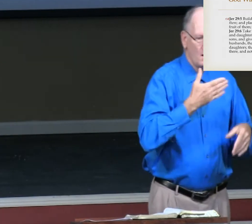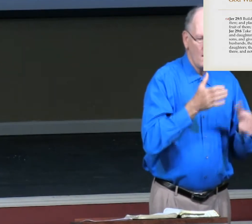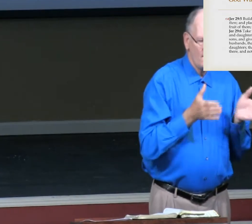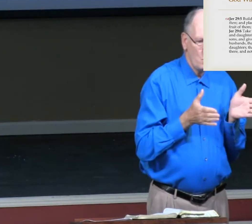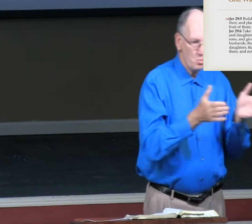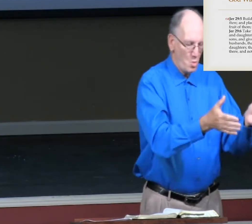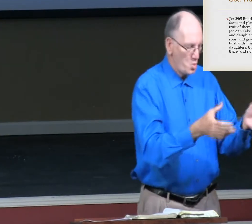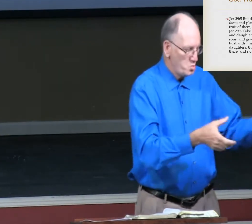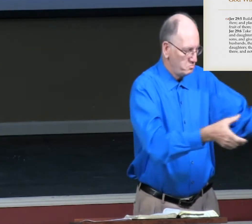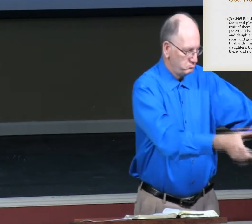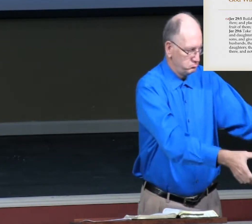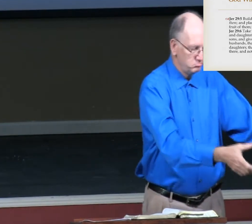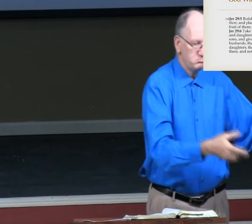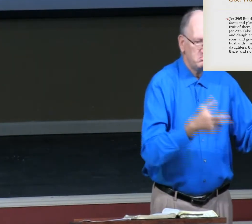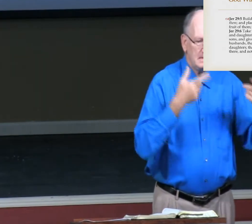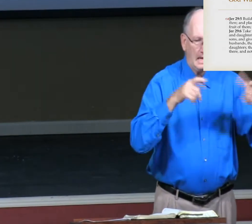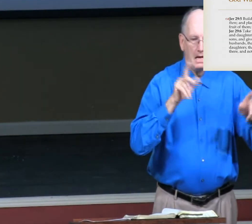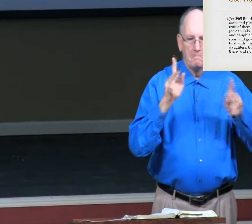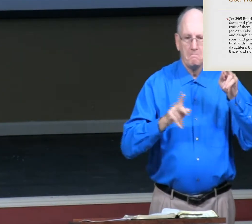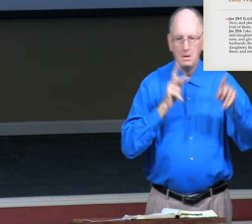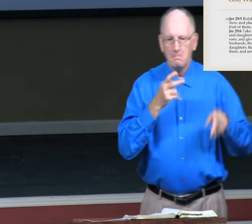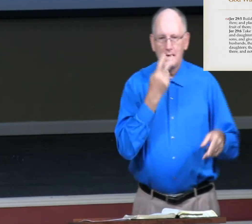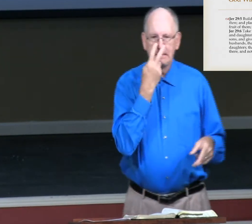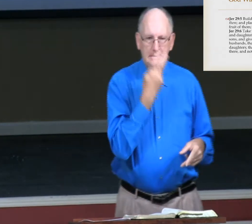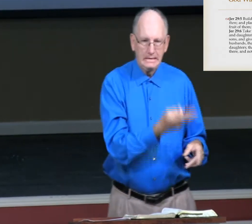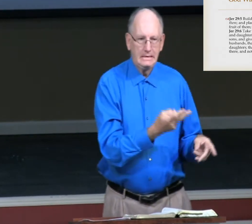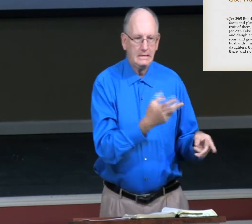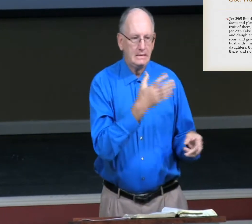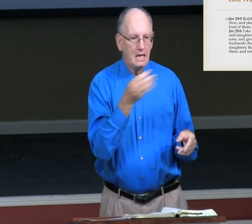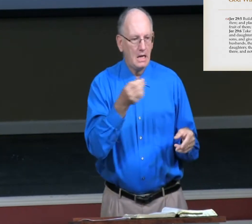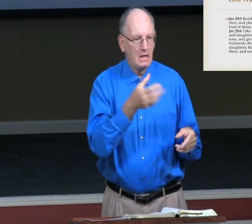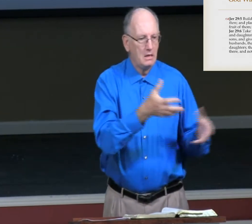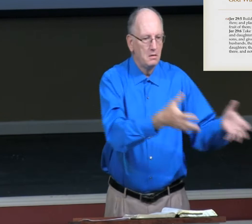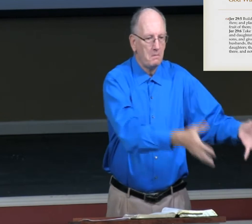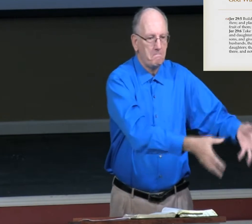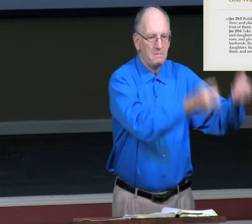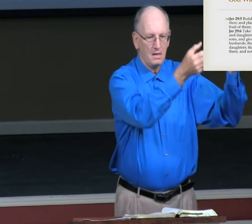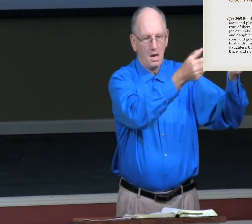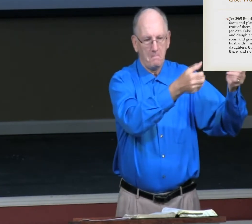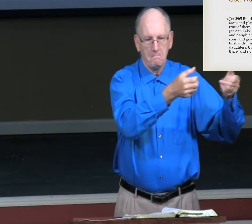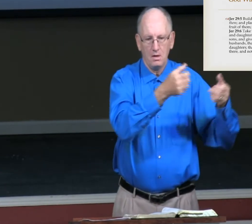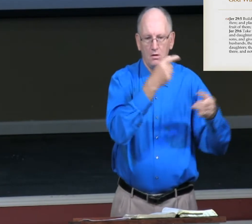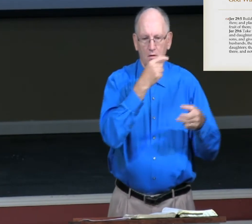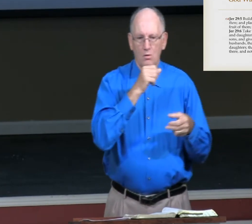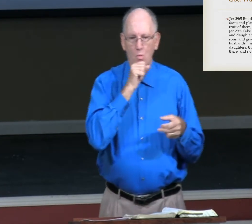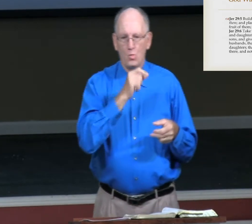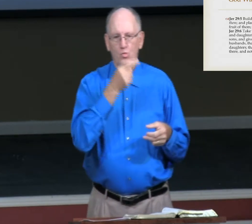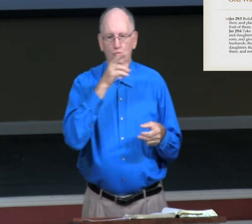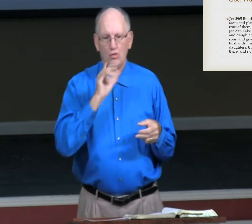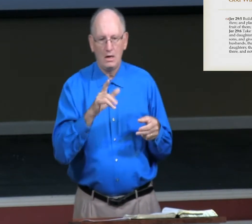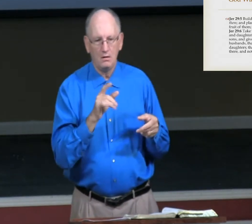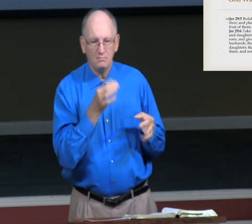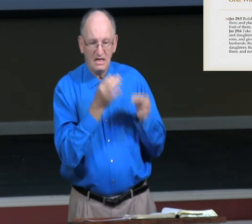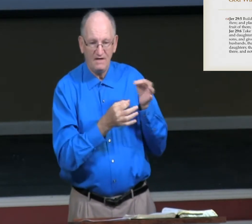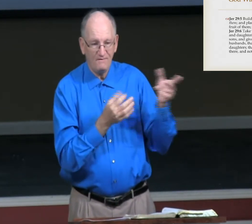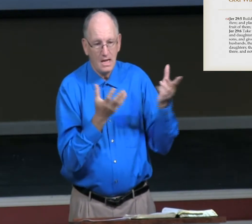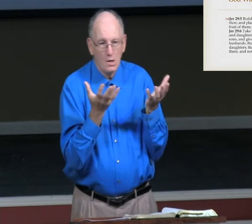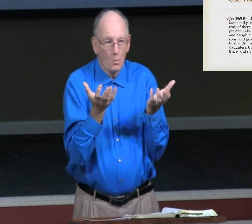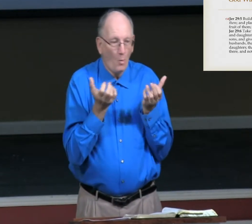put this in the front of the road. So I put that in the front of the road to just let people see it and pick it up and, you know, take away this old grill if they